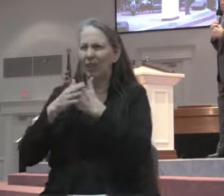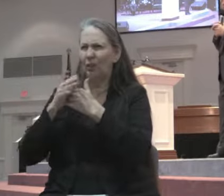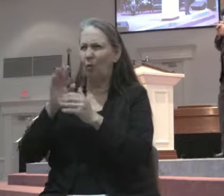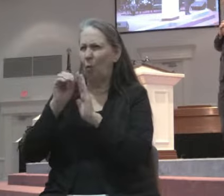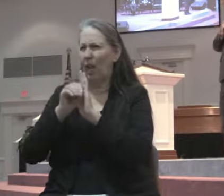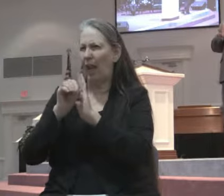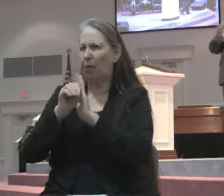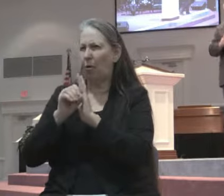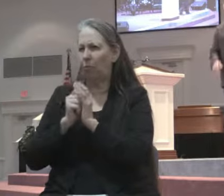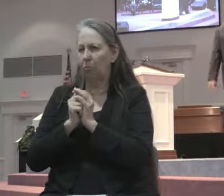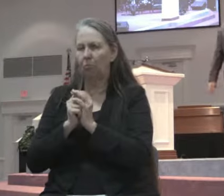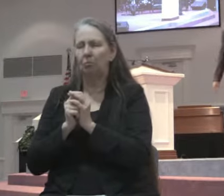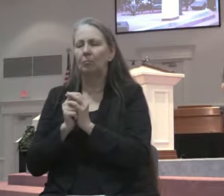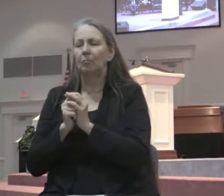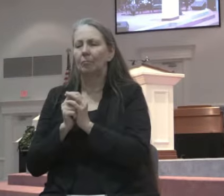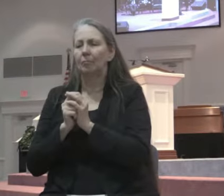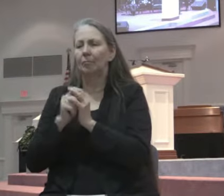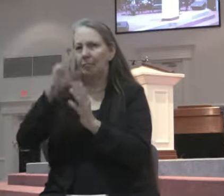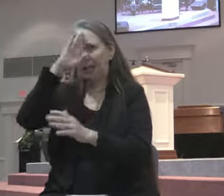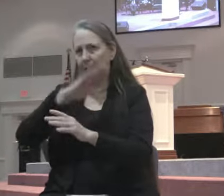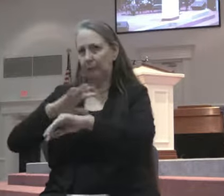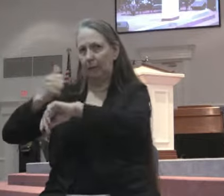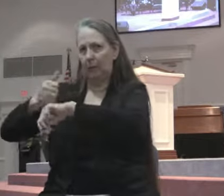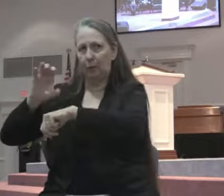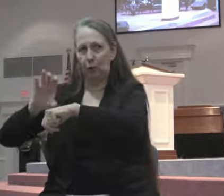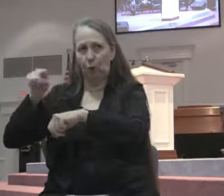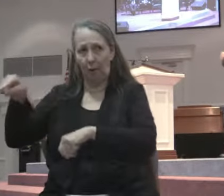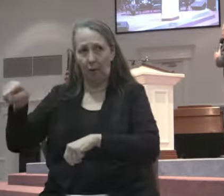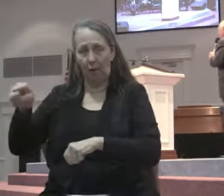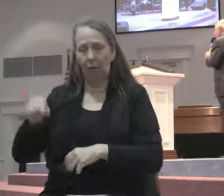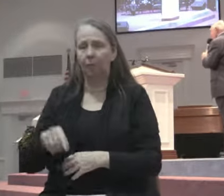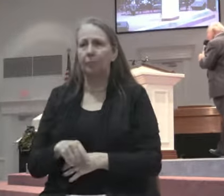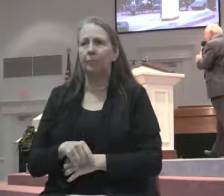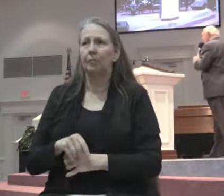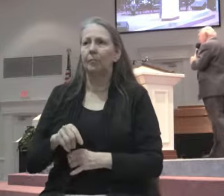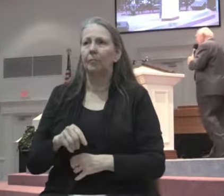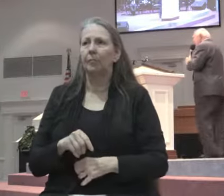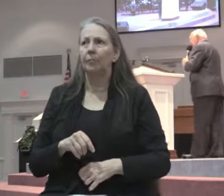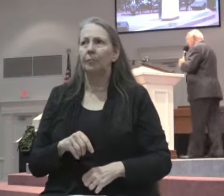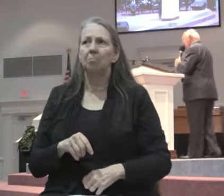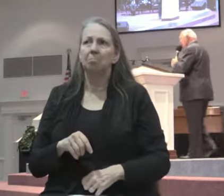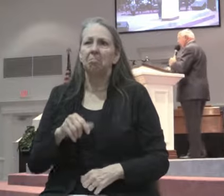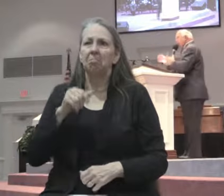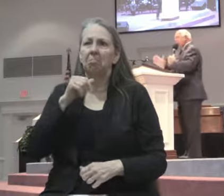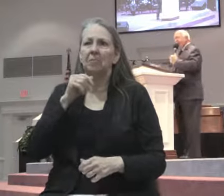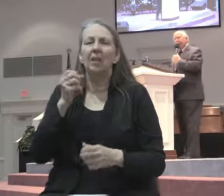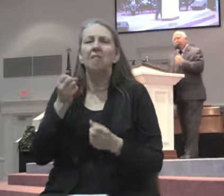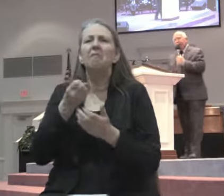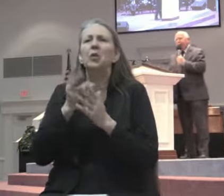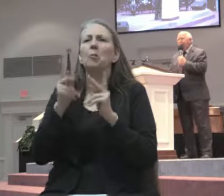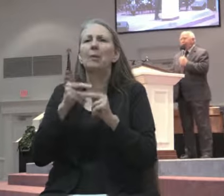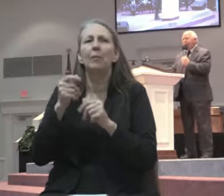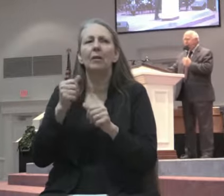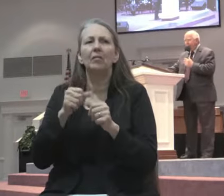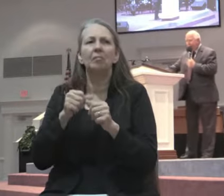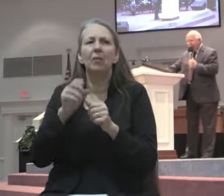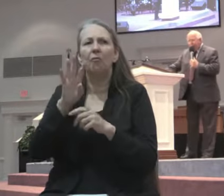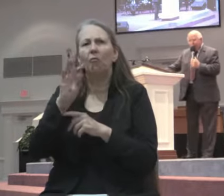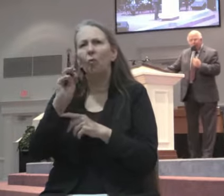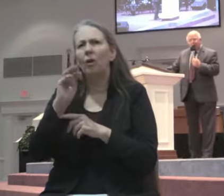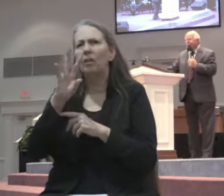Orlando. He went there and he took a church and didn't have many people, 40, 50 people